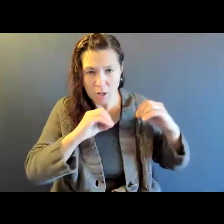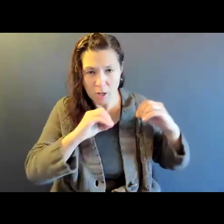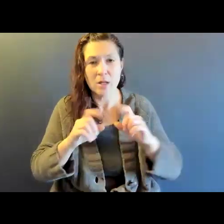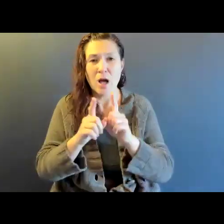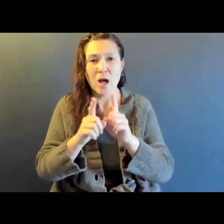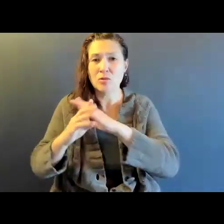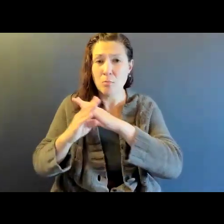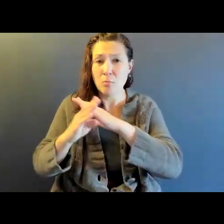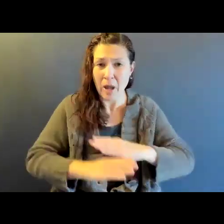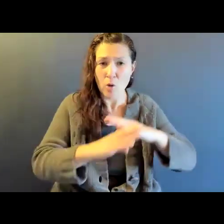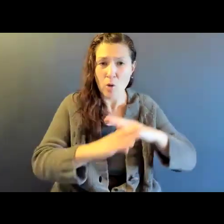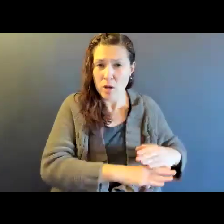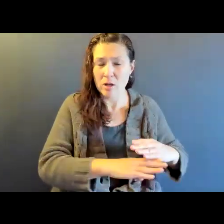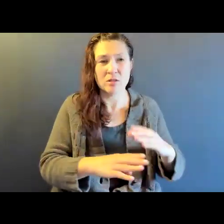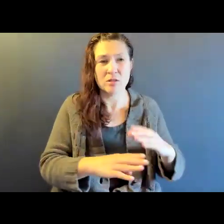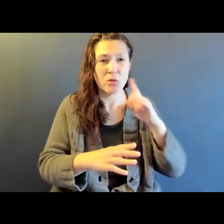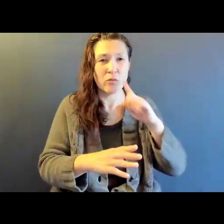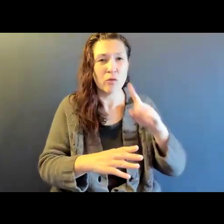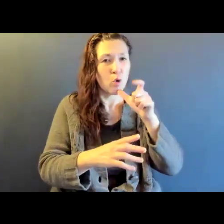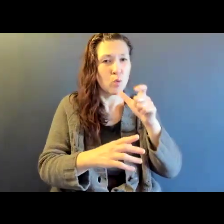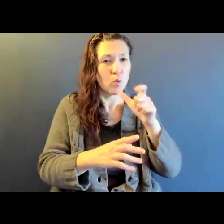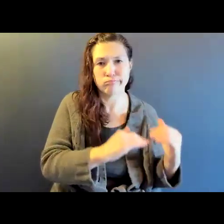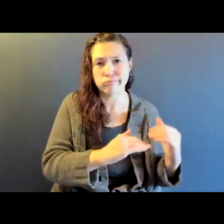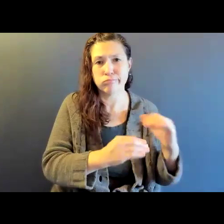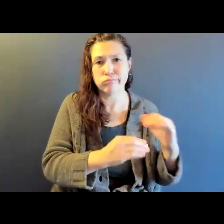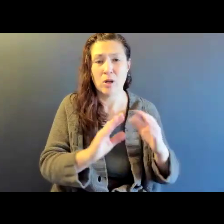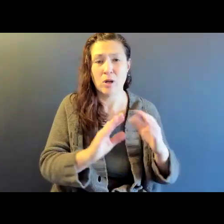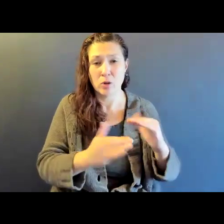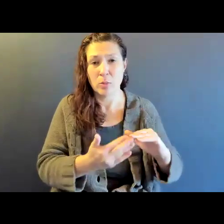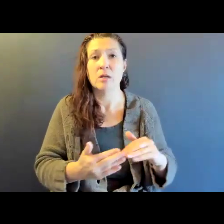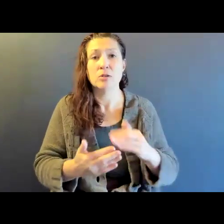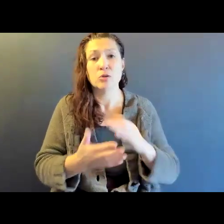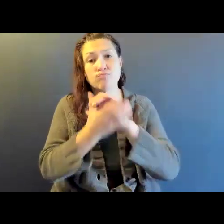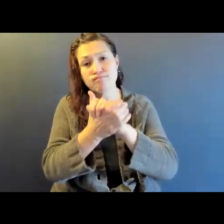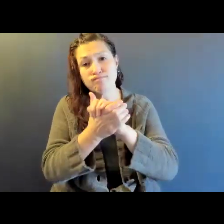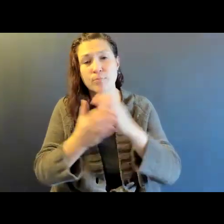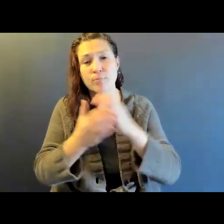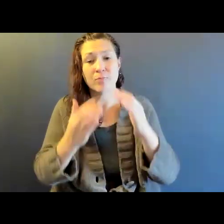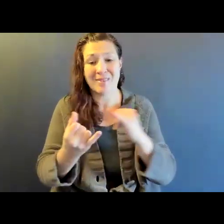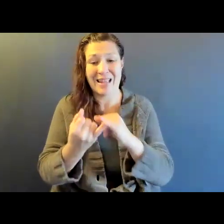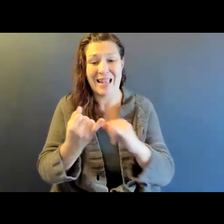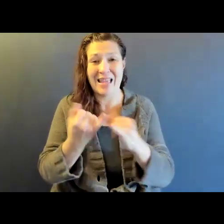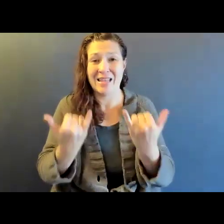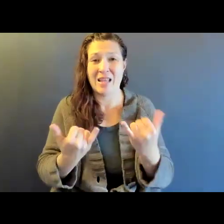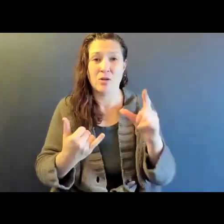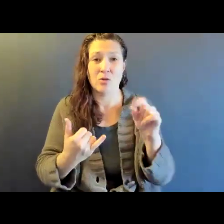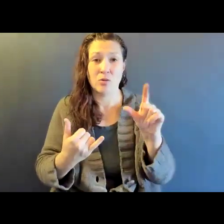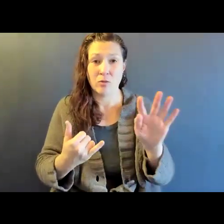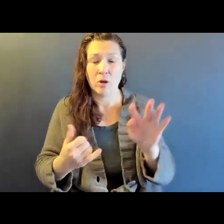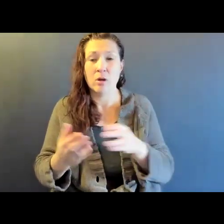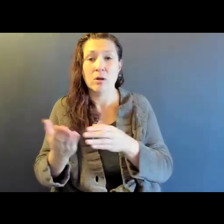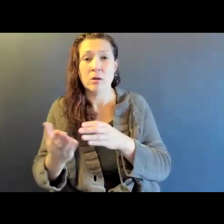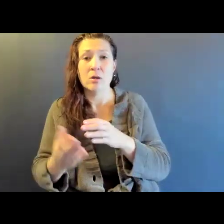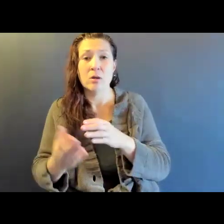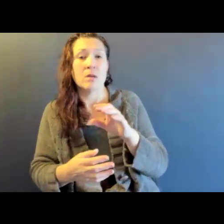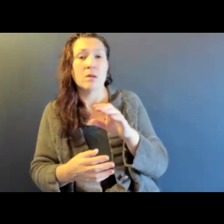communities. Congratulations to Ms. Smith. As we end 2024, I'd like to note that Ms. Smith, Ms.